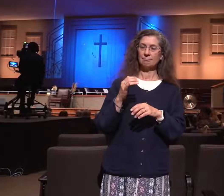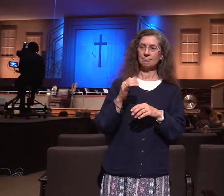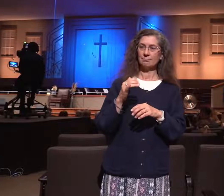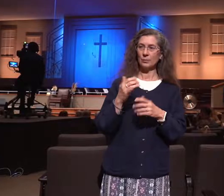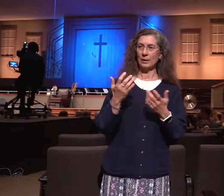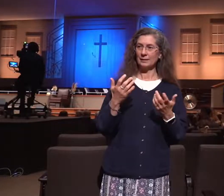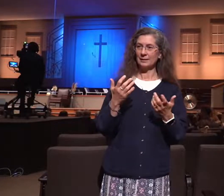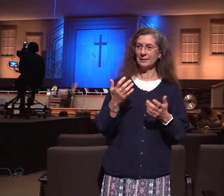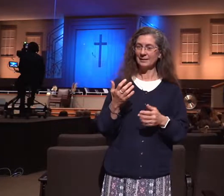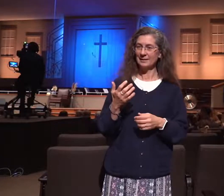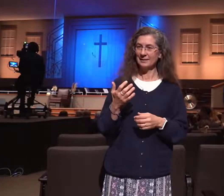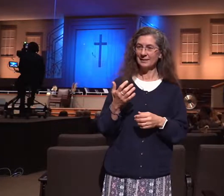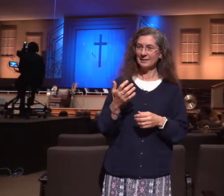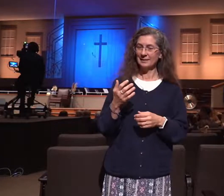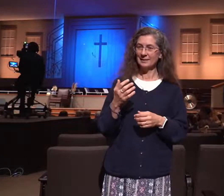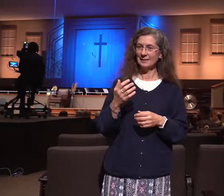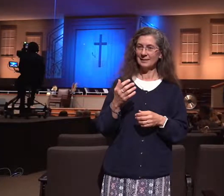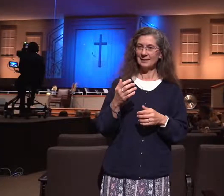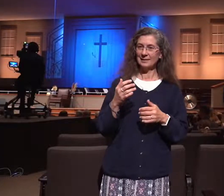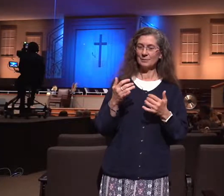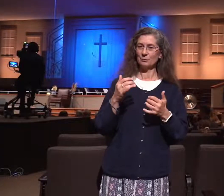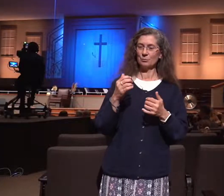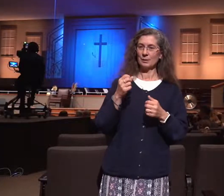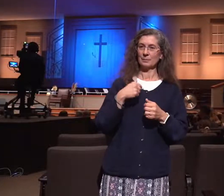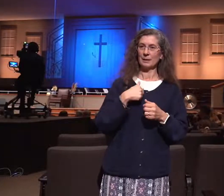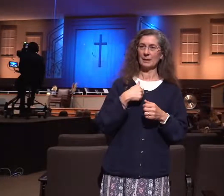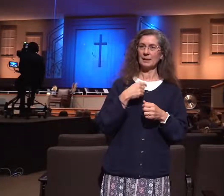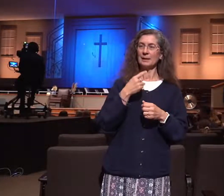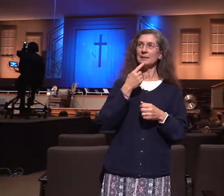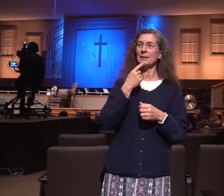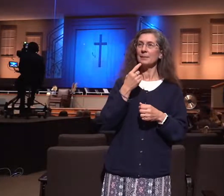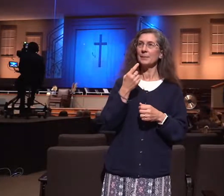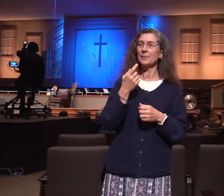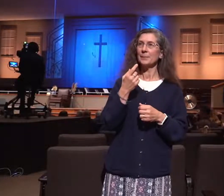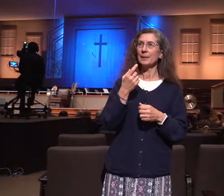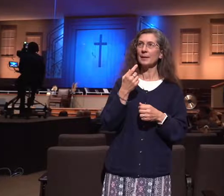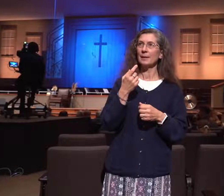If we gave that much money to missions, we'd probably starve next week. Amen.